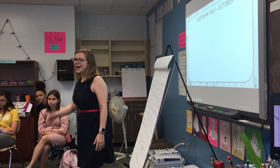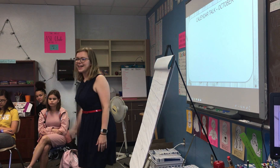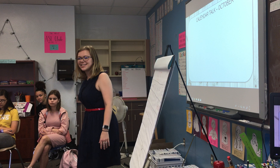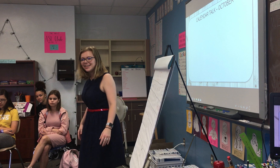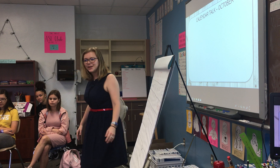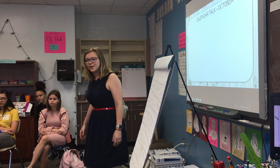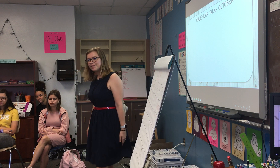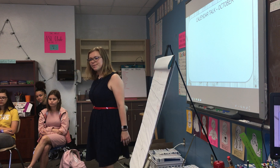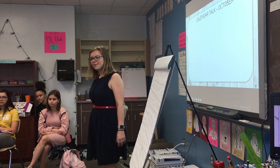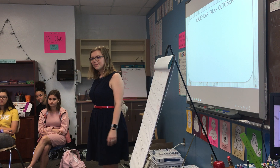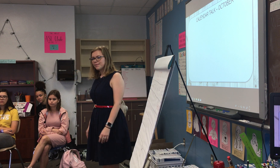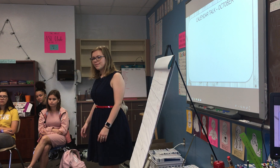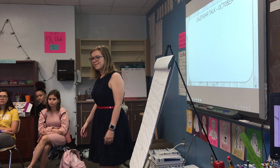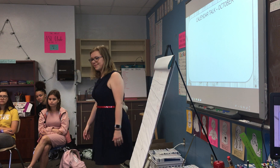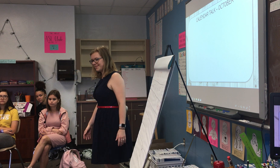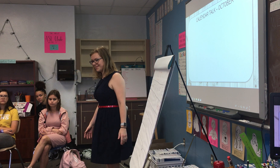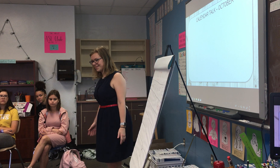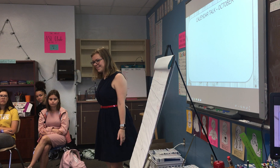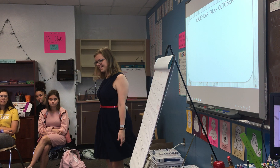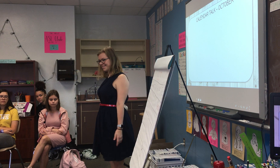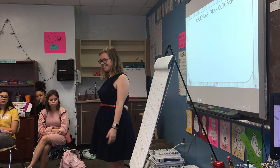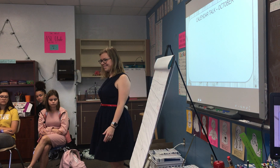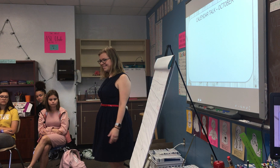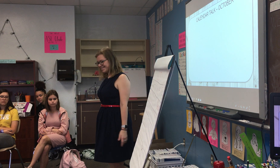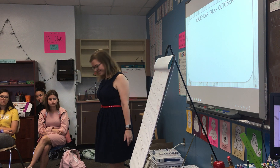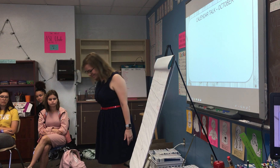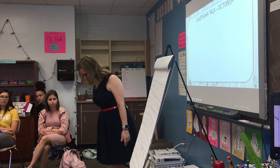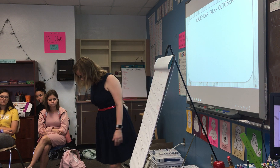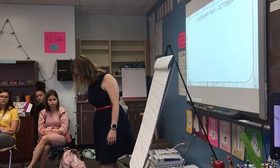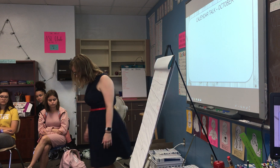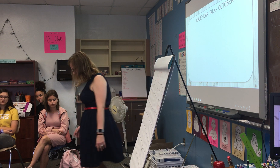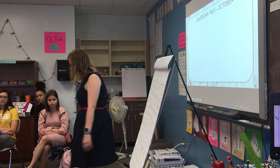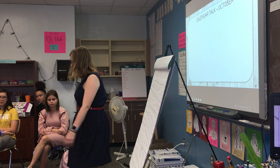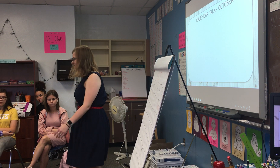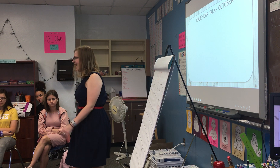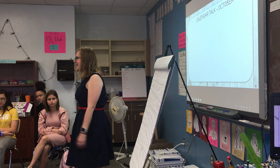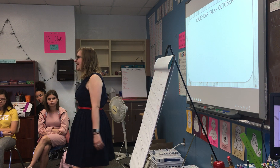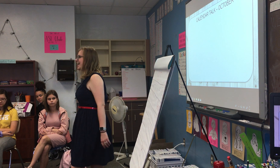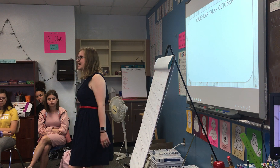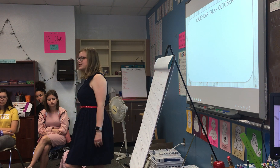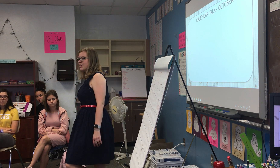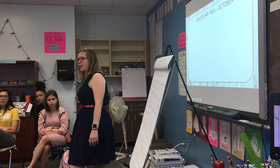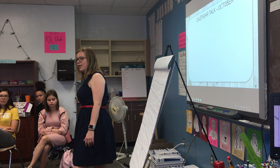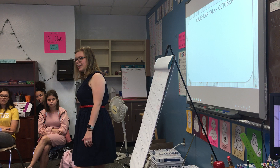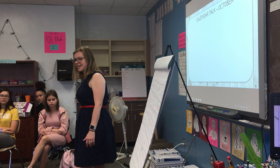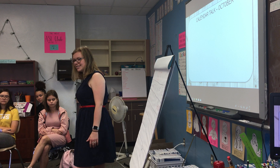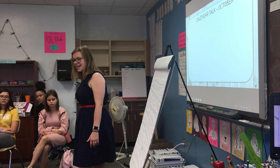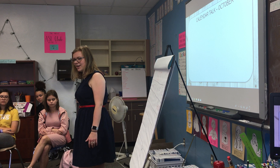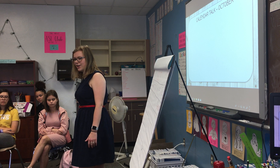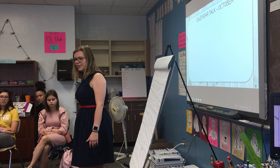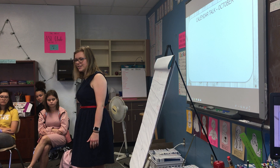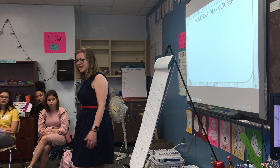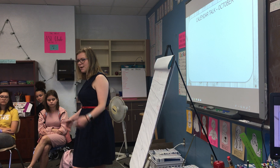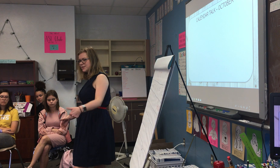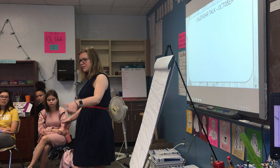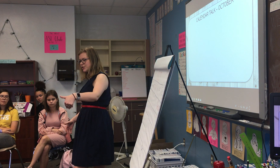fact. Stay on the floor. I like the floor is the fun one. Yes. And then I can do the whole like stand on the tops of your